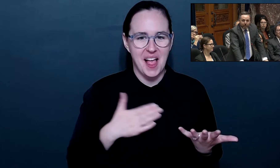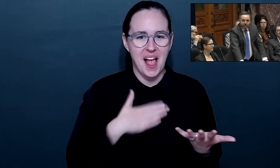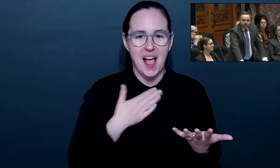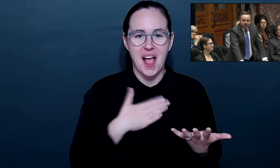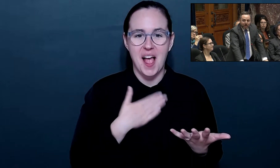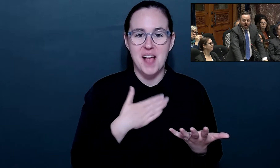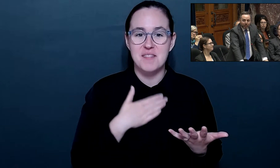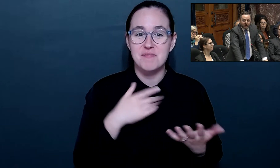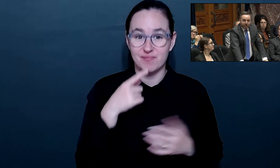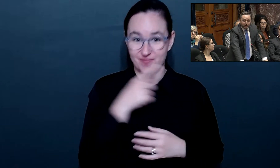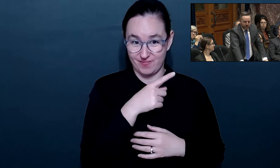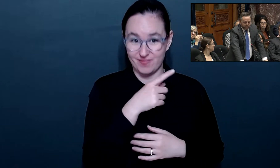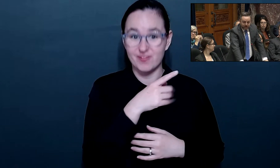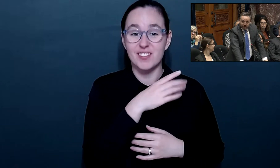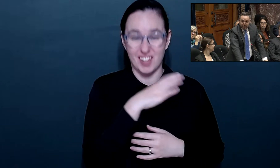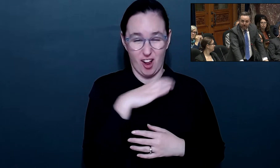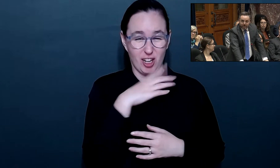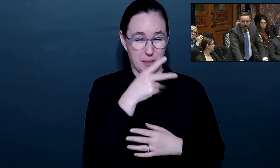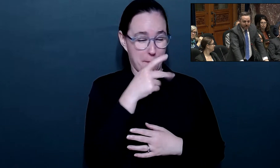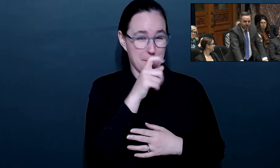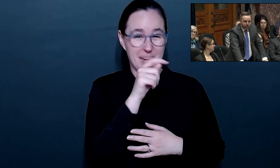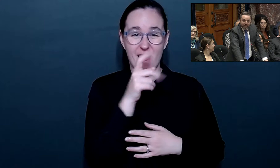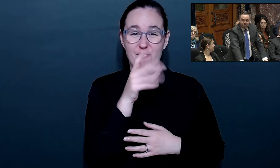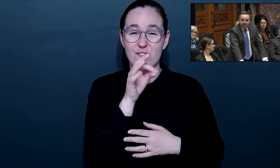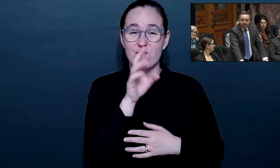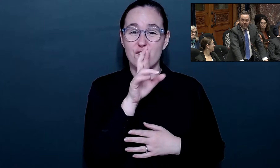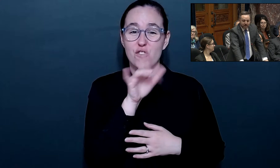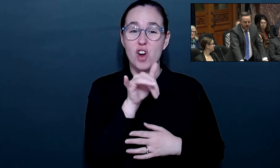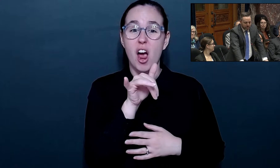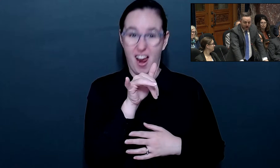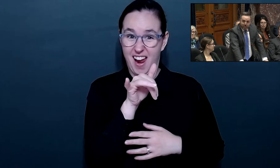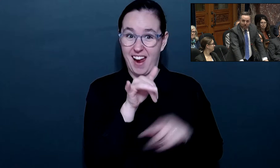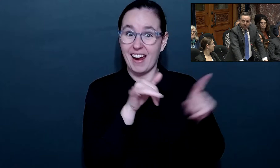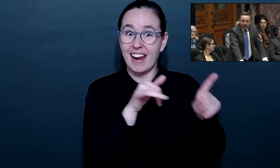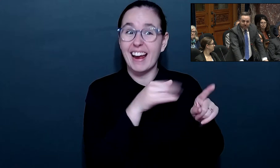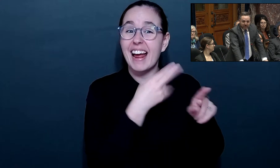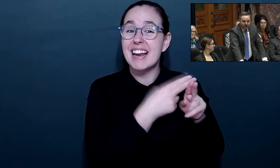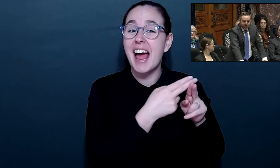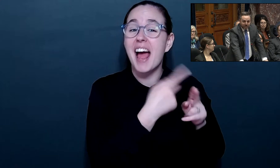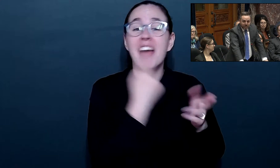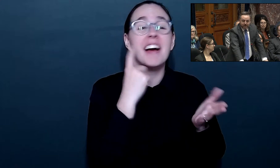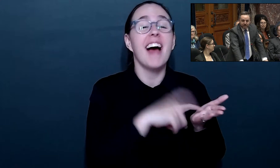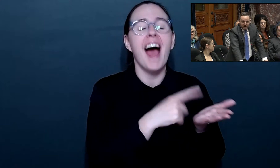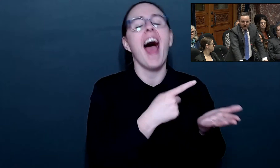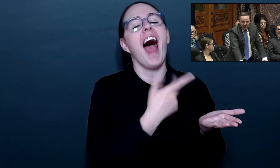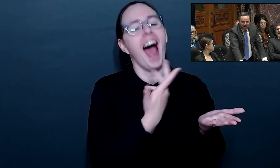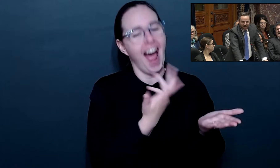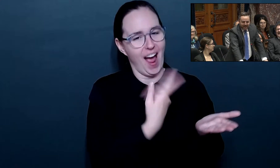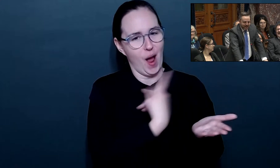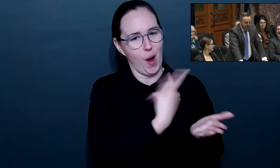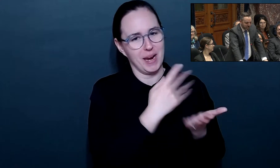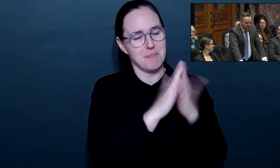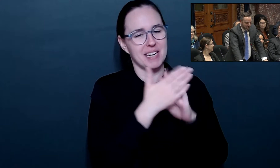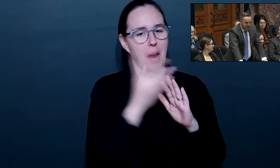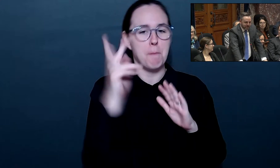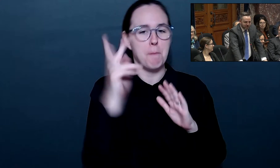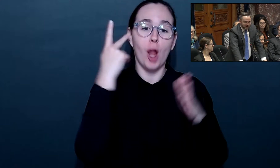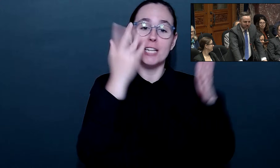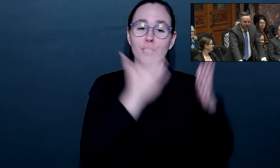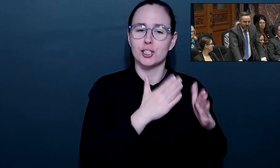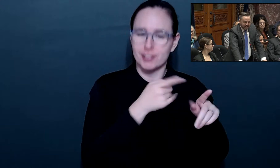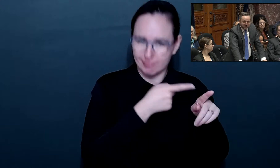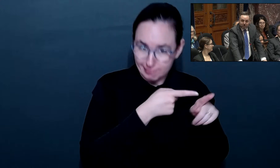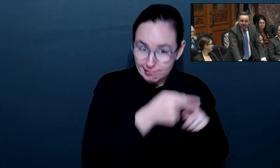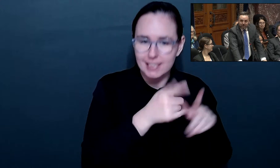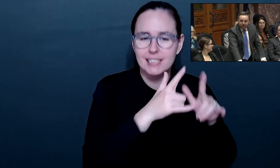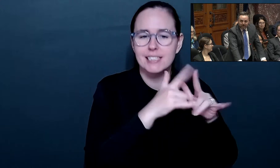our relationship and our political careers at the same time in 2016 by both being soundly defeated by the former Minister